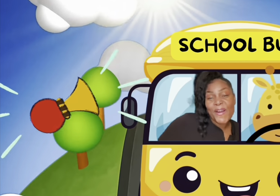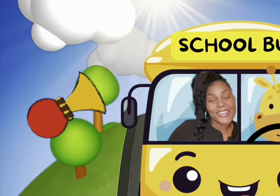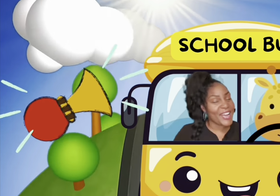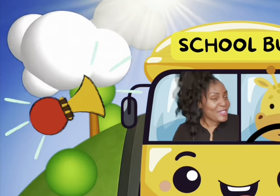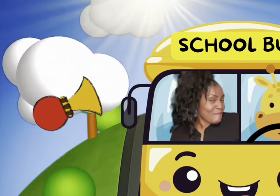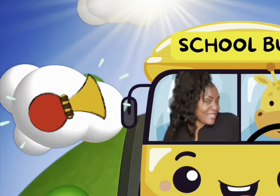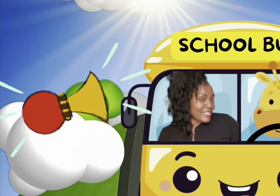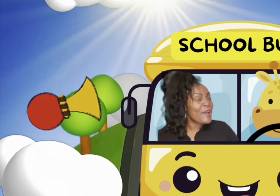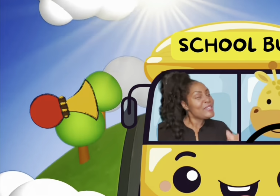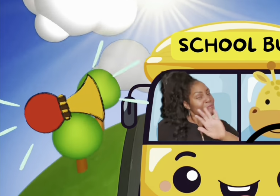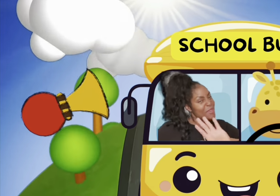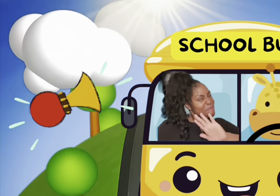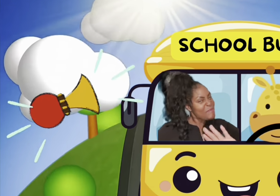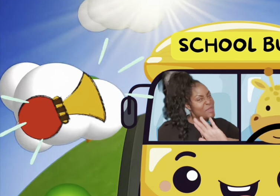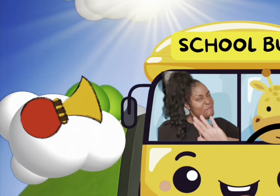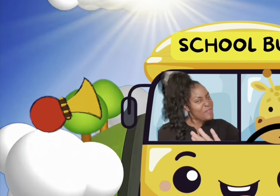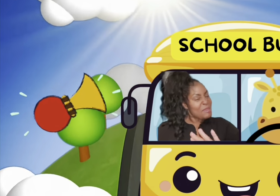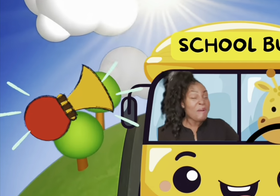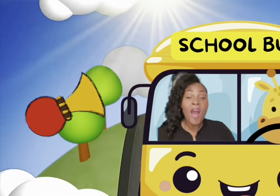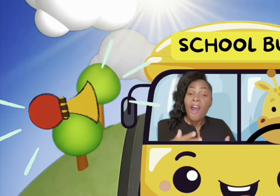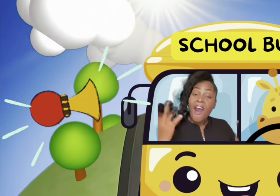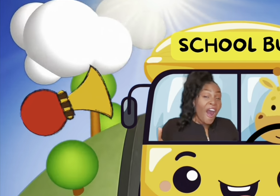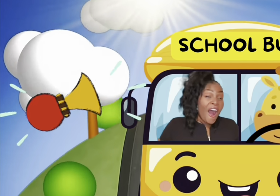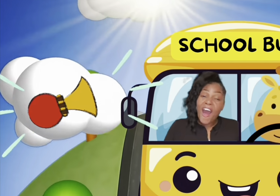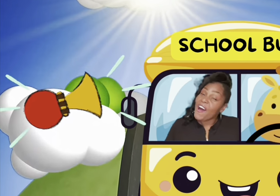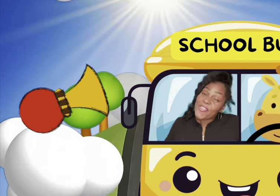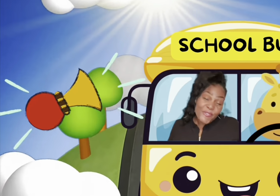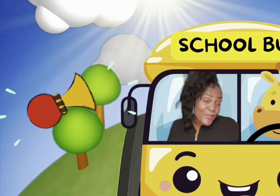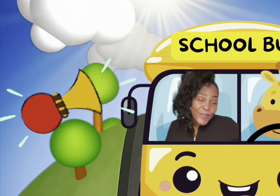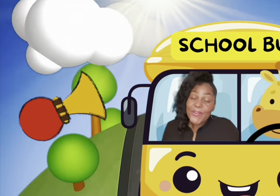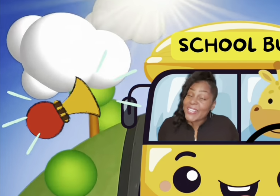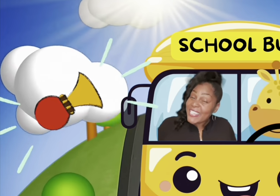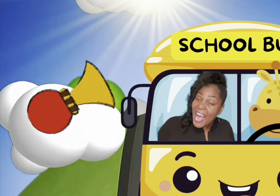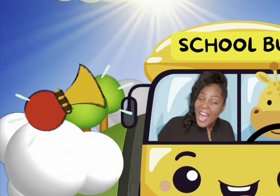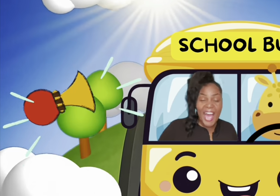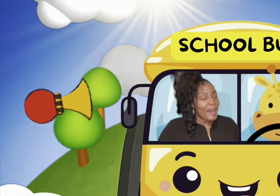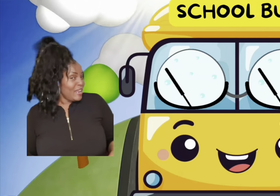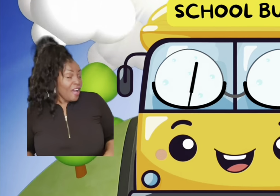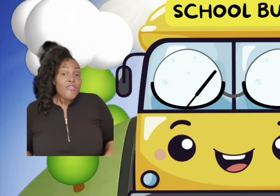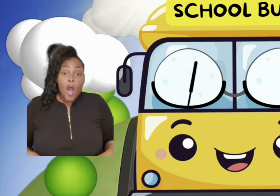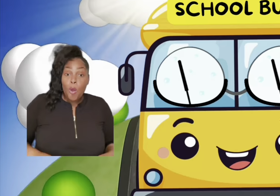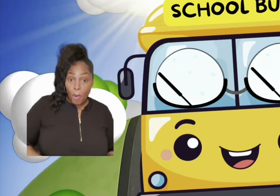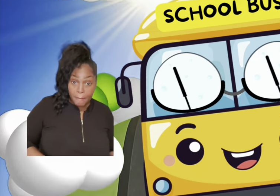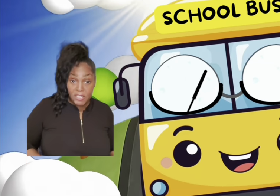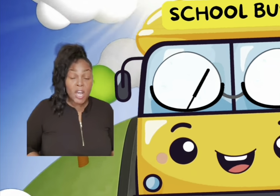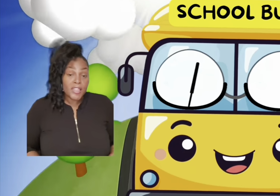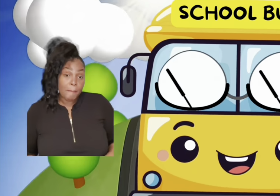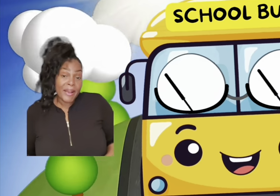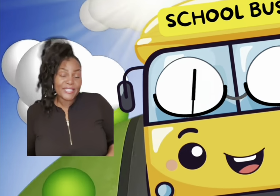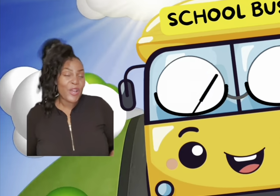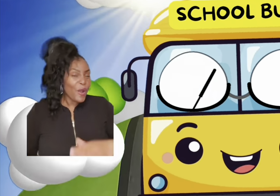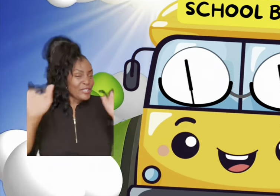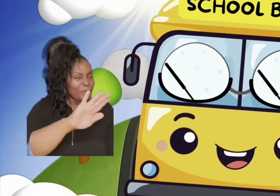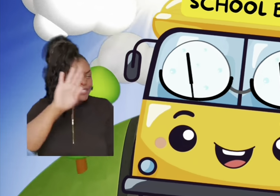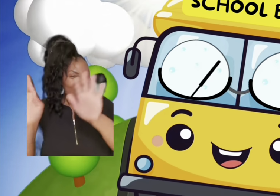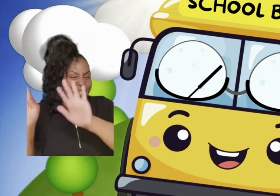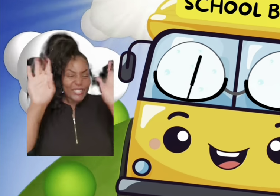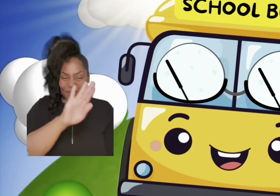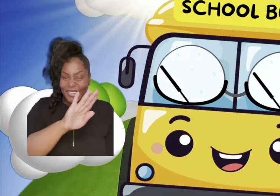The horn on the bus goes beep, beep, beep all through the town. The wipers on the bus